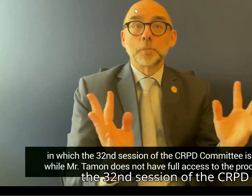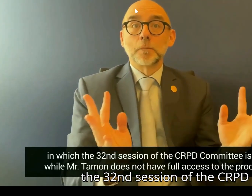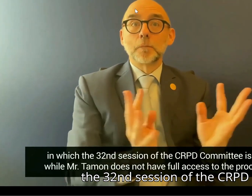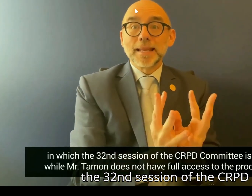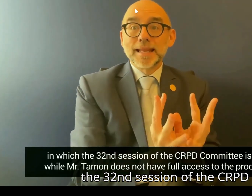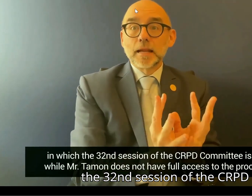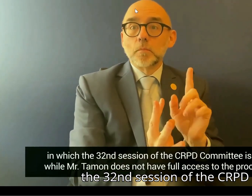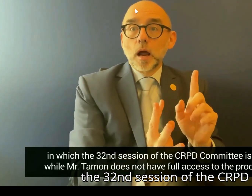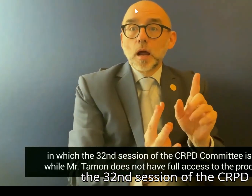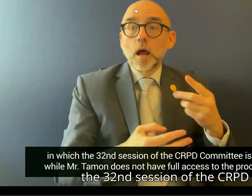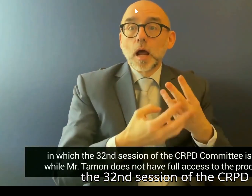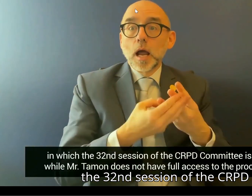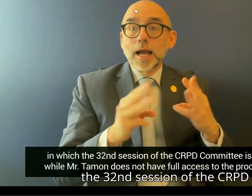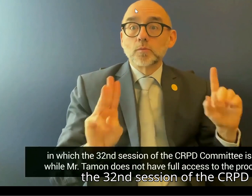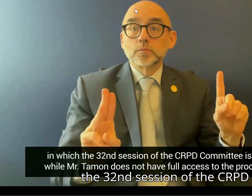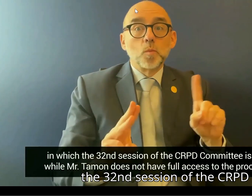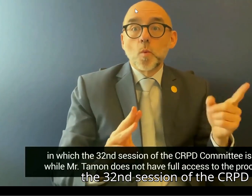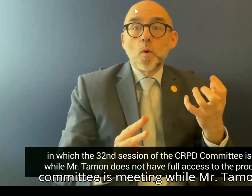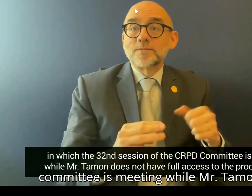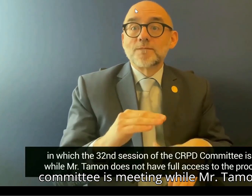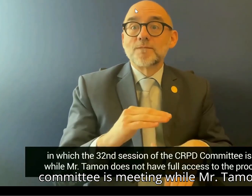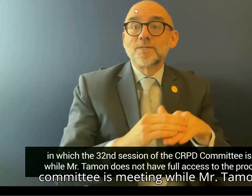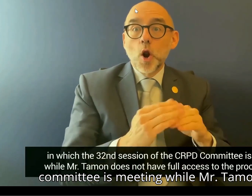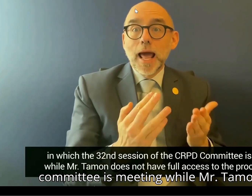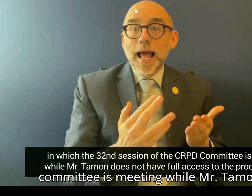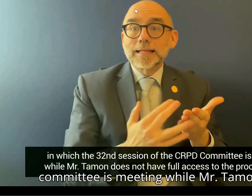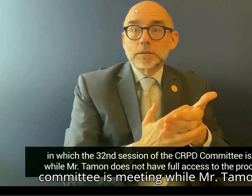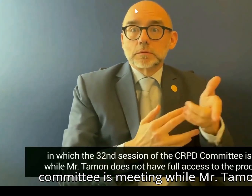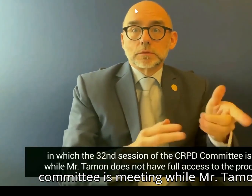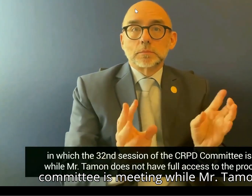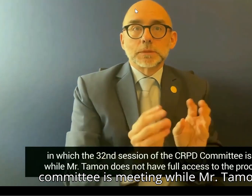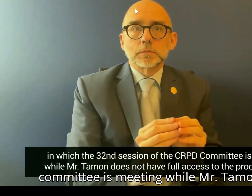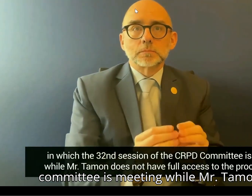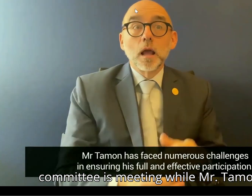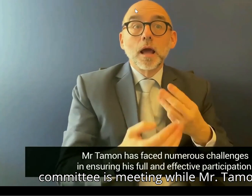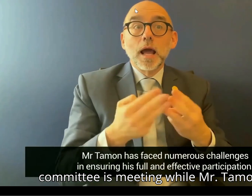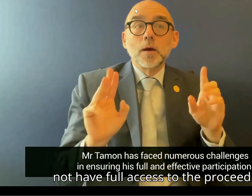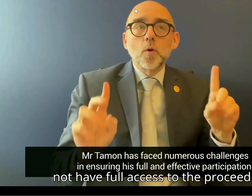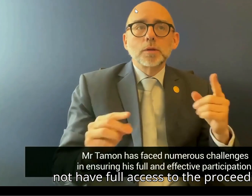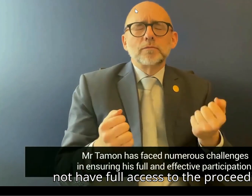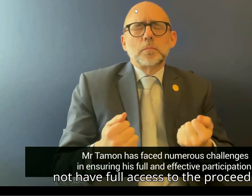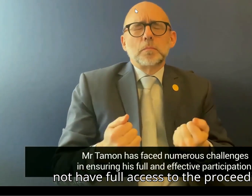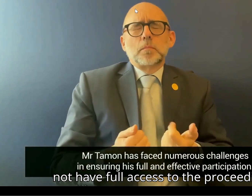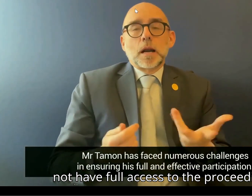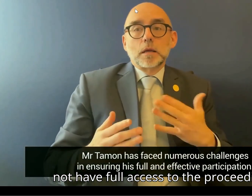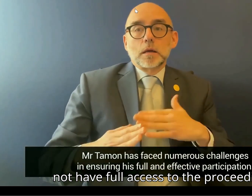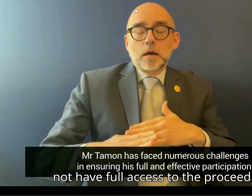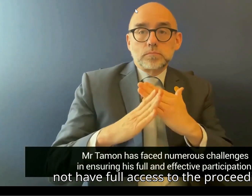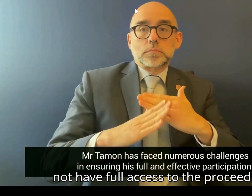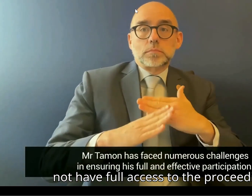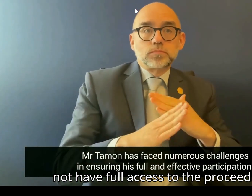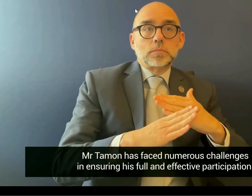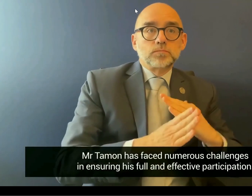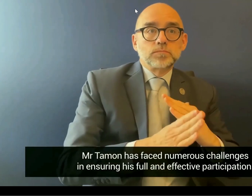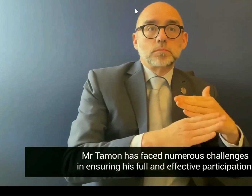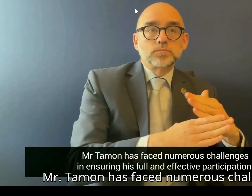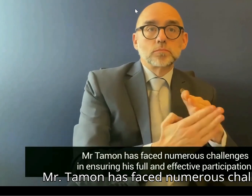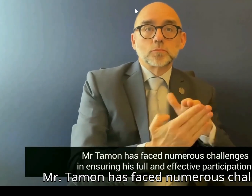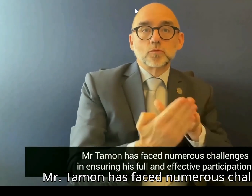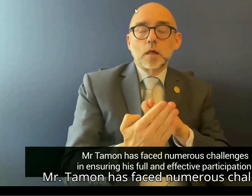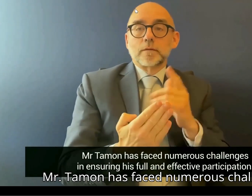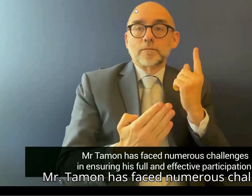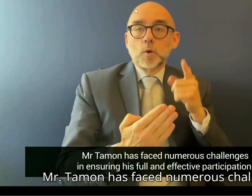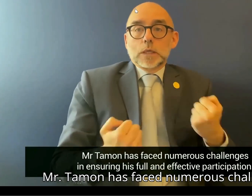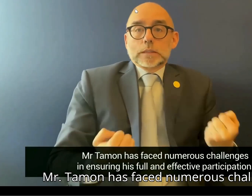the 32nd session of the CRPD Committee is meeting while Mr. Tamon does not have full access to the proceedings.